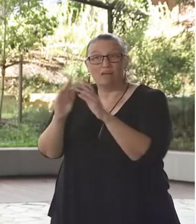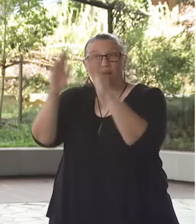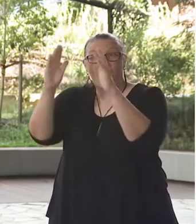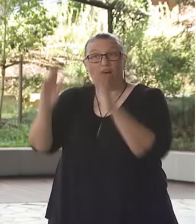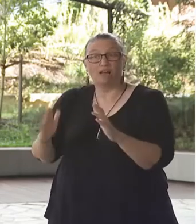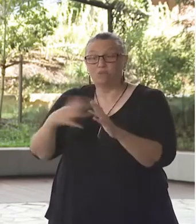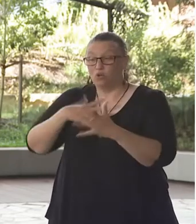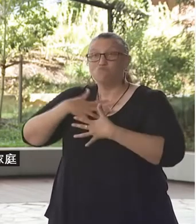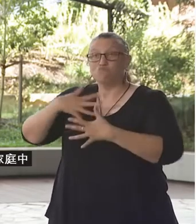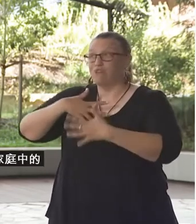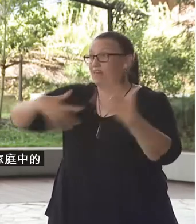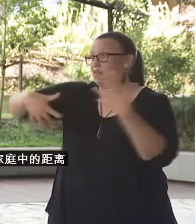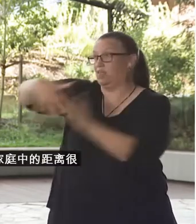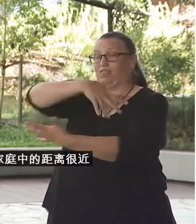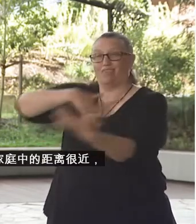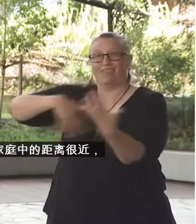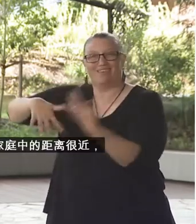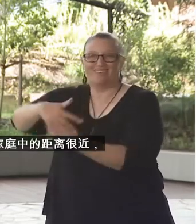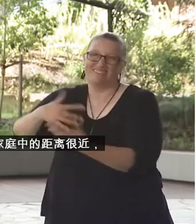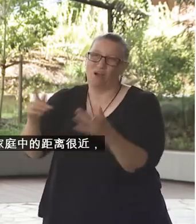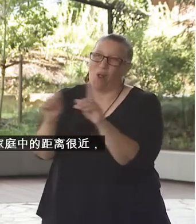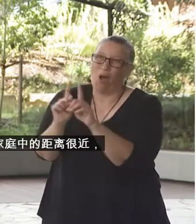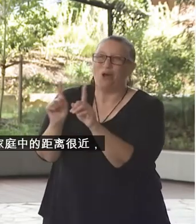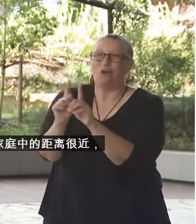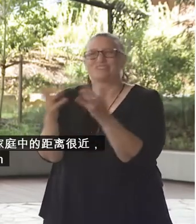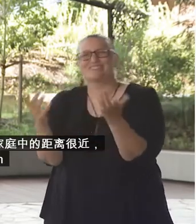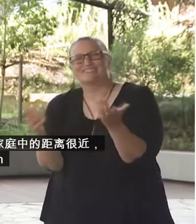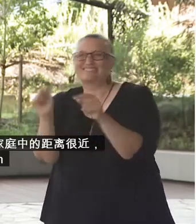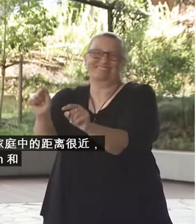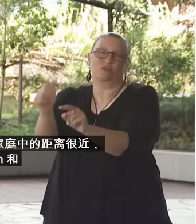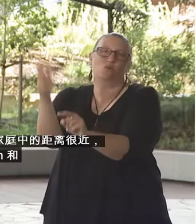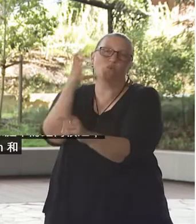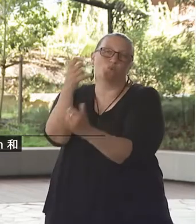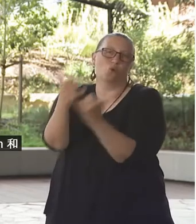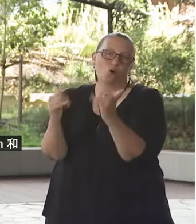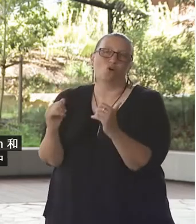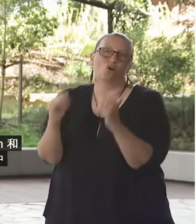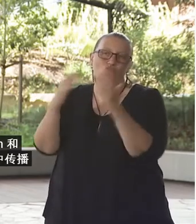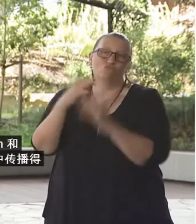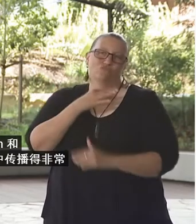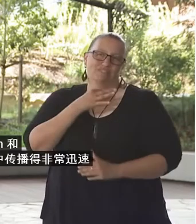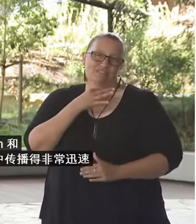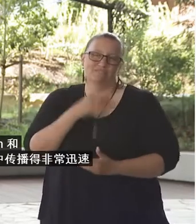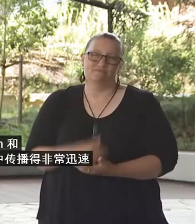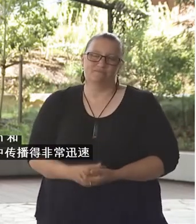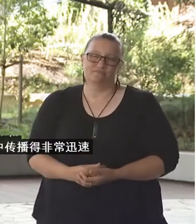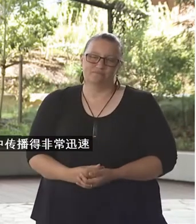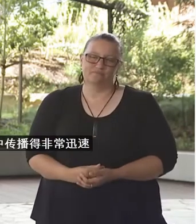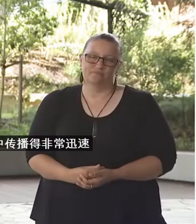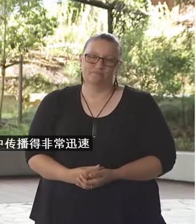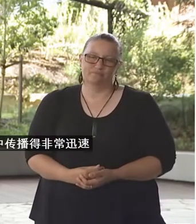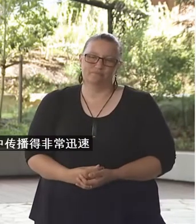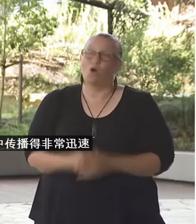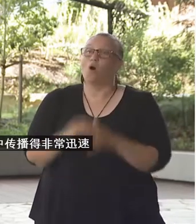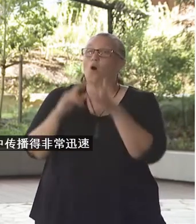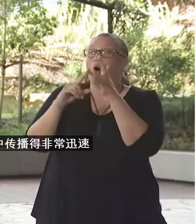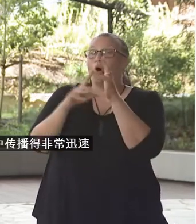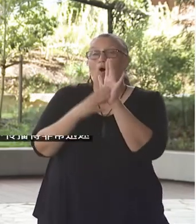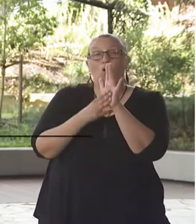setting. We know the close proximity in households. We know that Omicron and other variants have spread very rapidly in